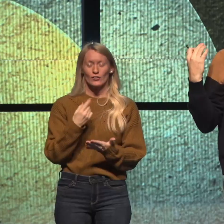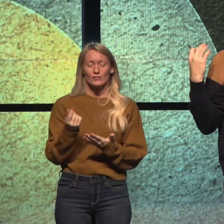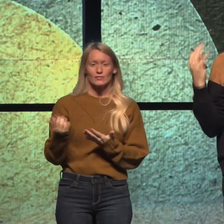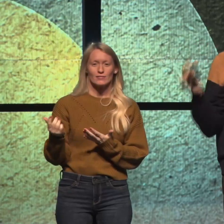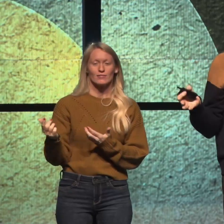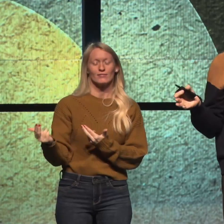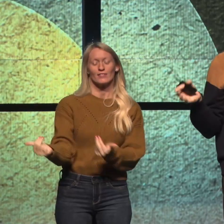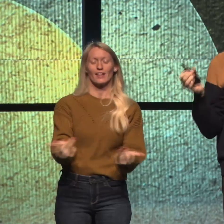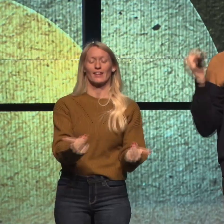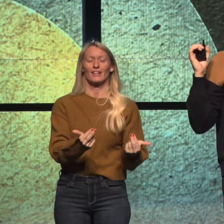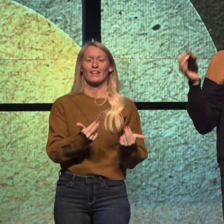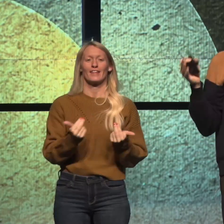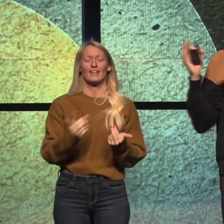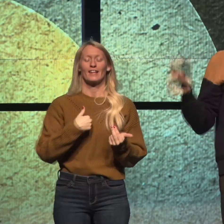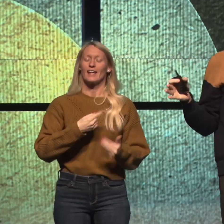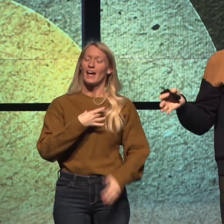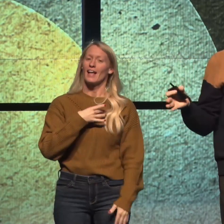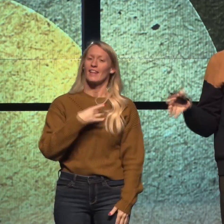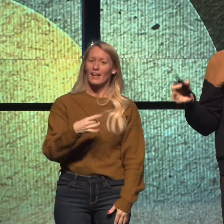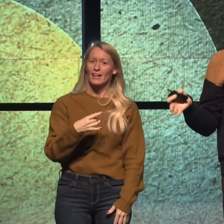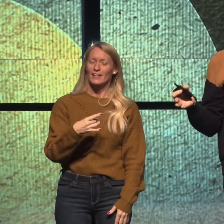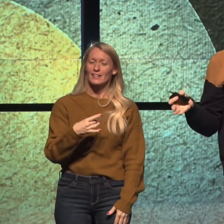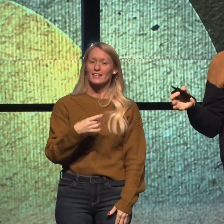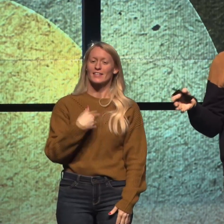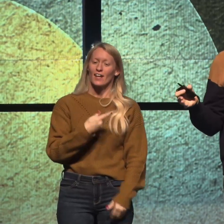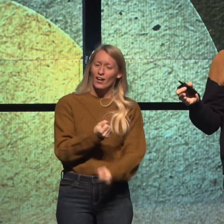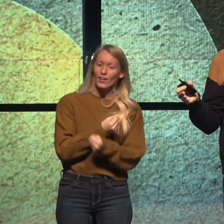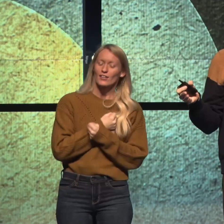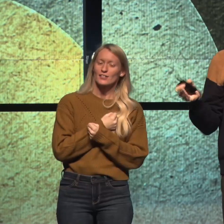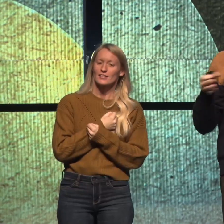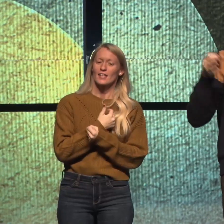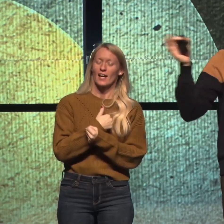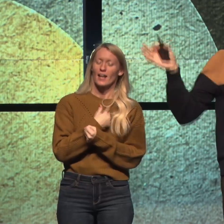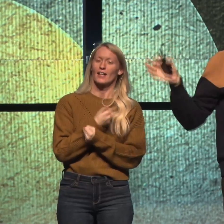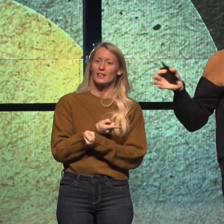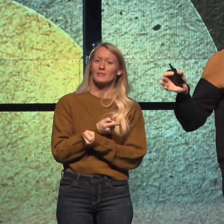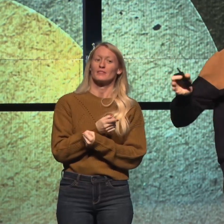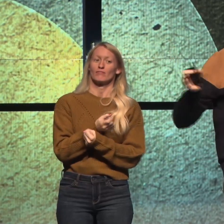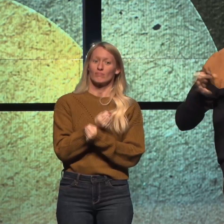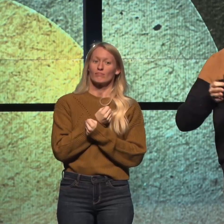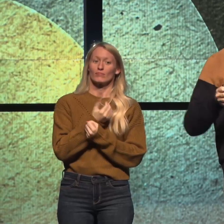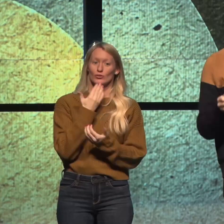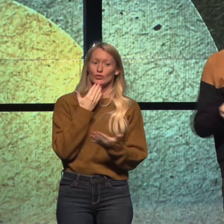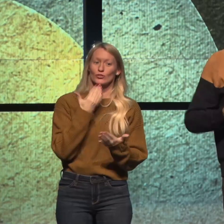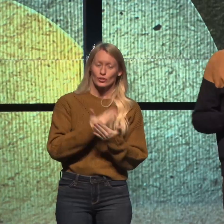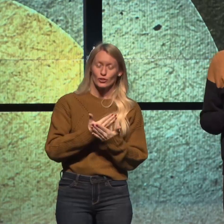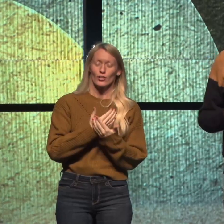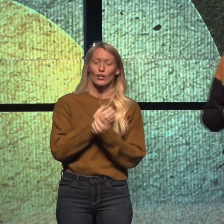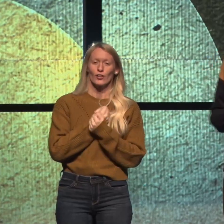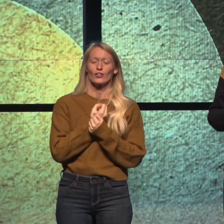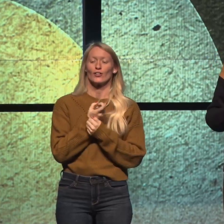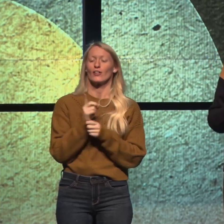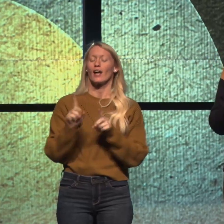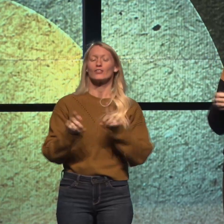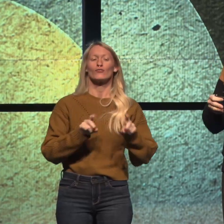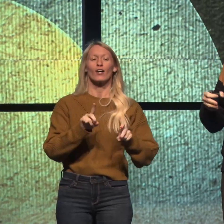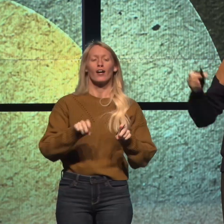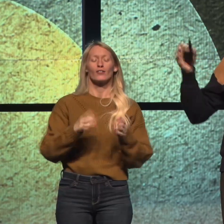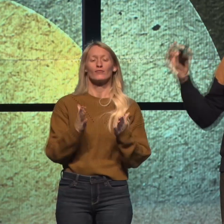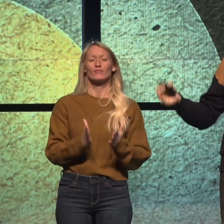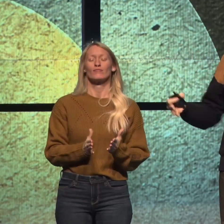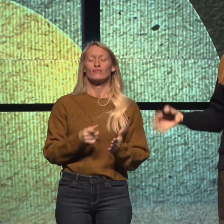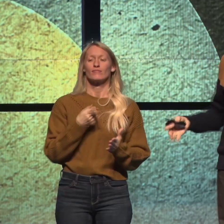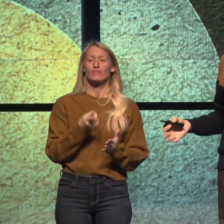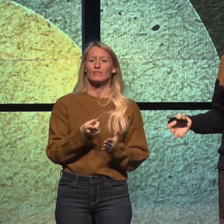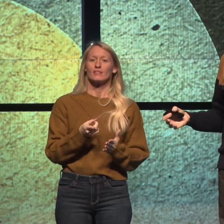Because while I don't like it, I am a good hugger, okay? Ask around, all right? So